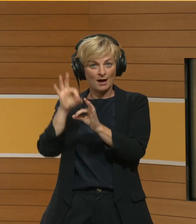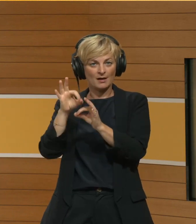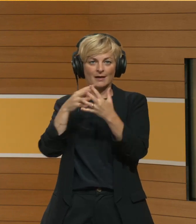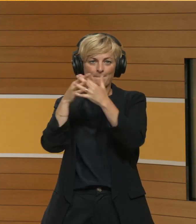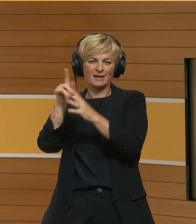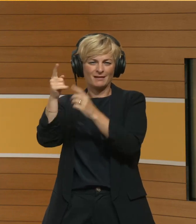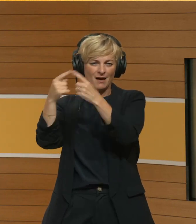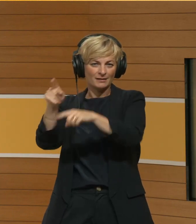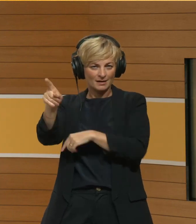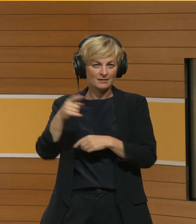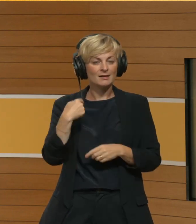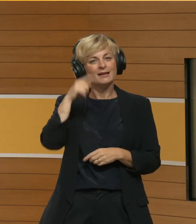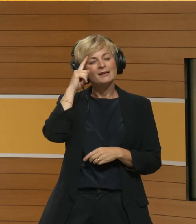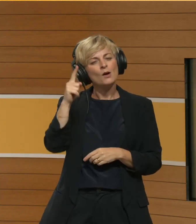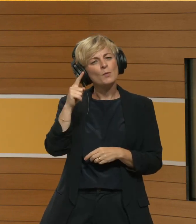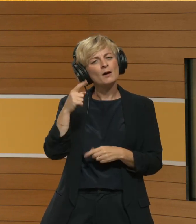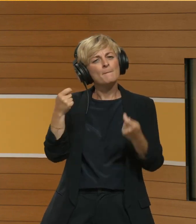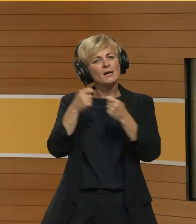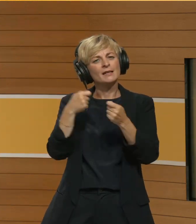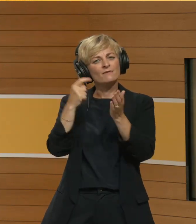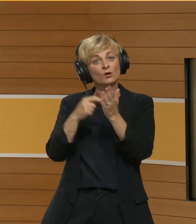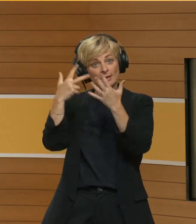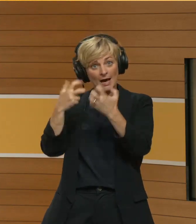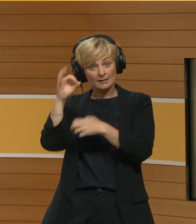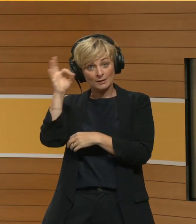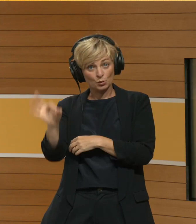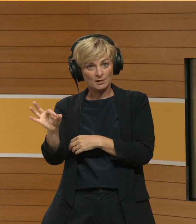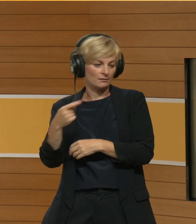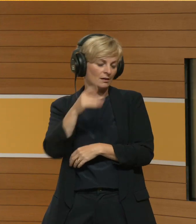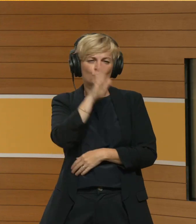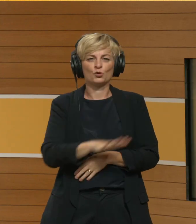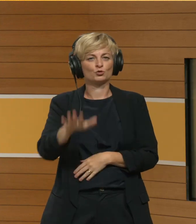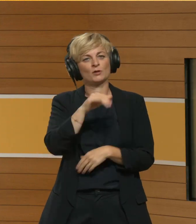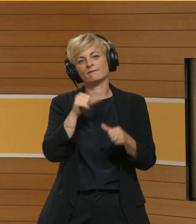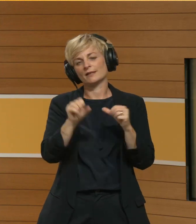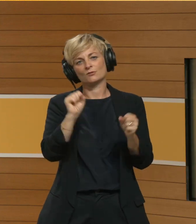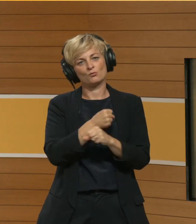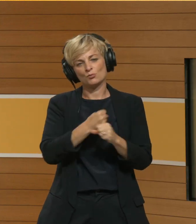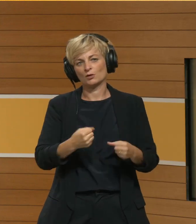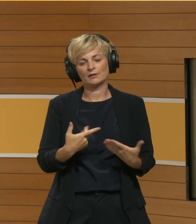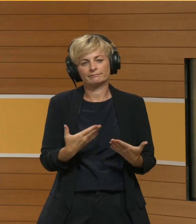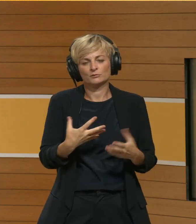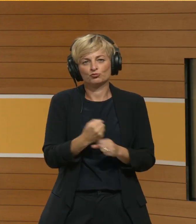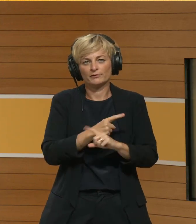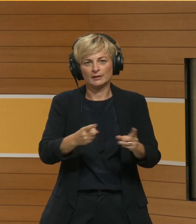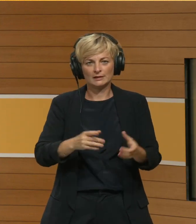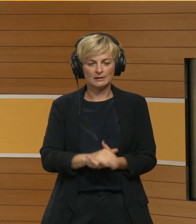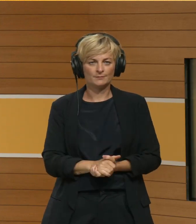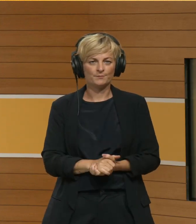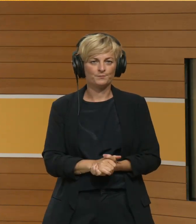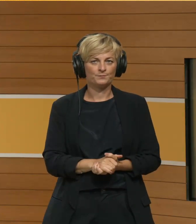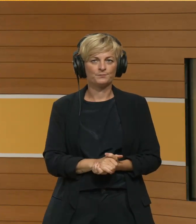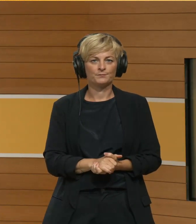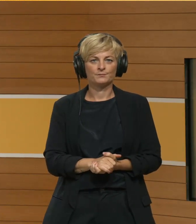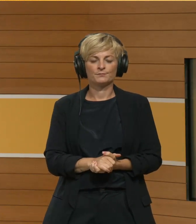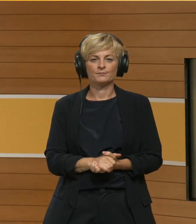nearly impossible to achieve ever. So that's really a big limitation, and I think you know